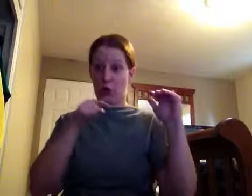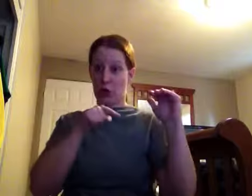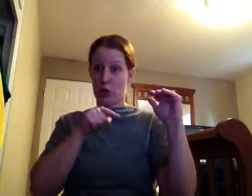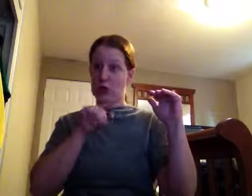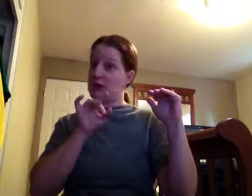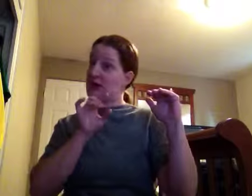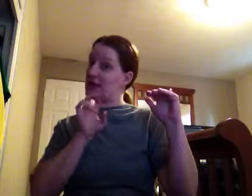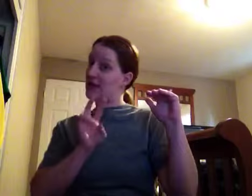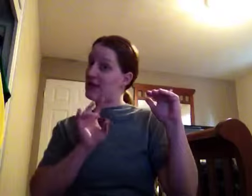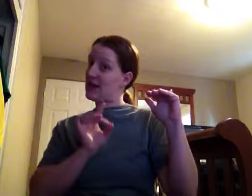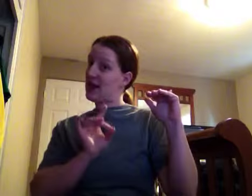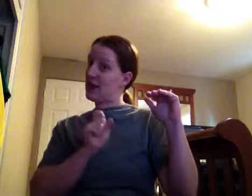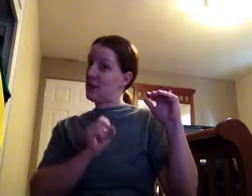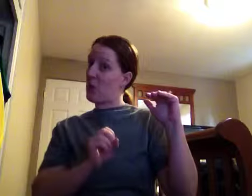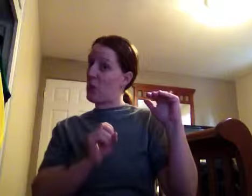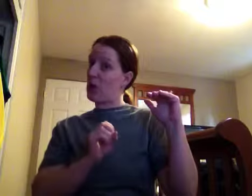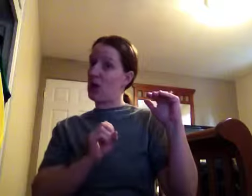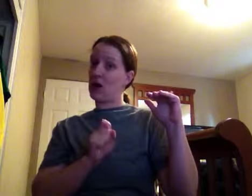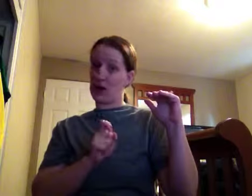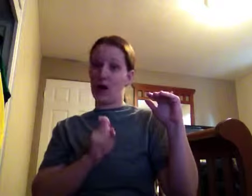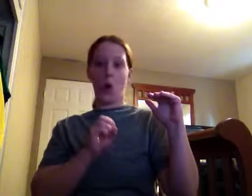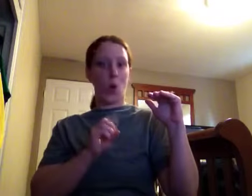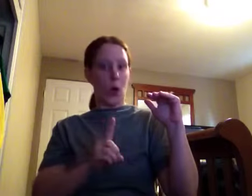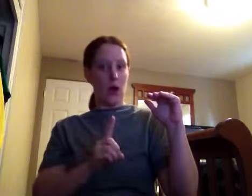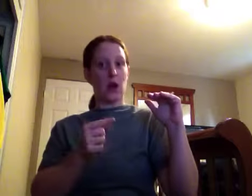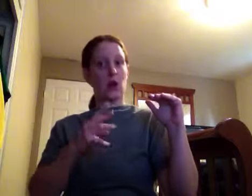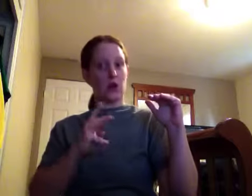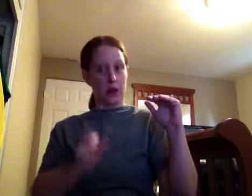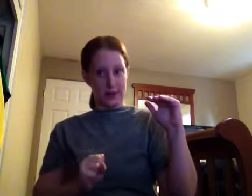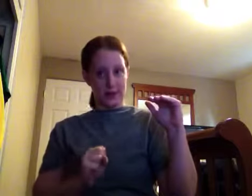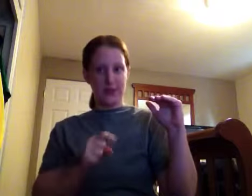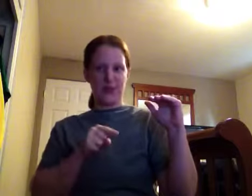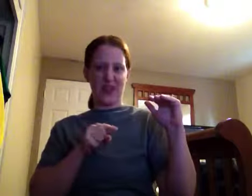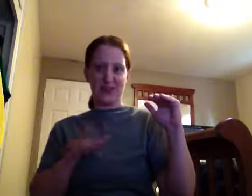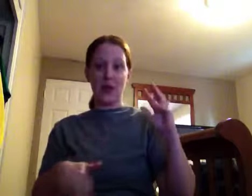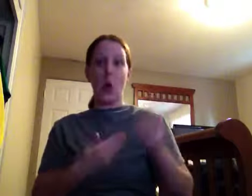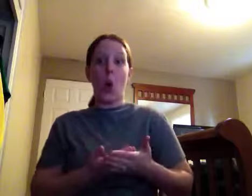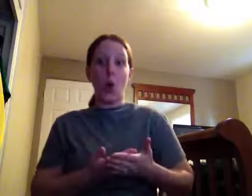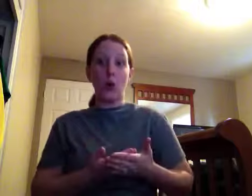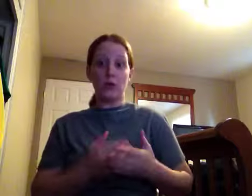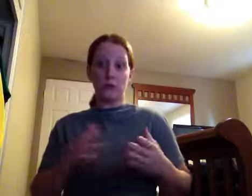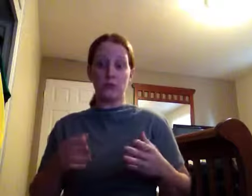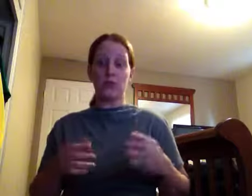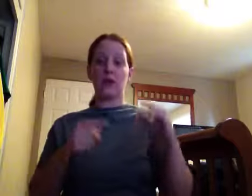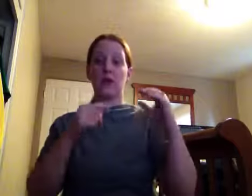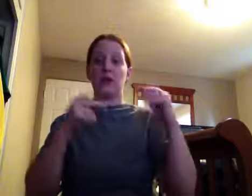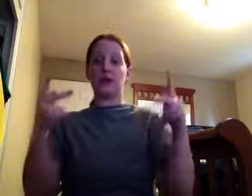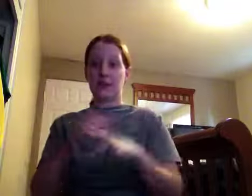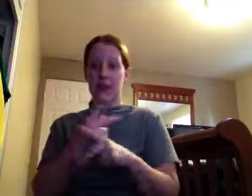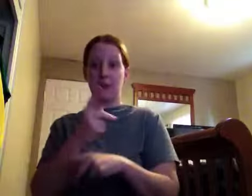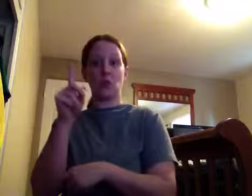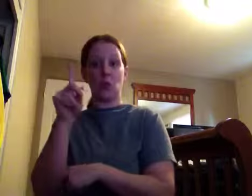78.01 grams. That's the mass of the total compound, times 100, and that's going to give